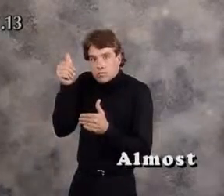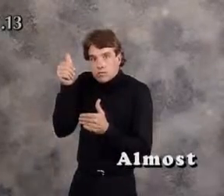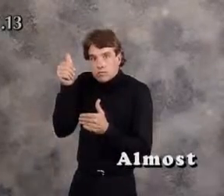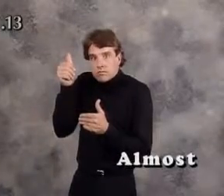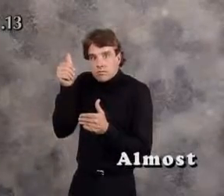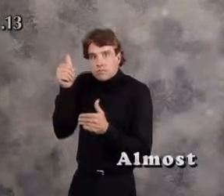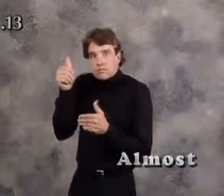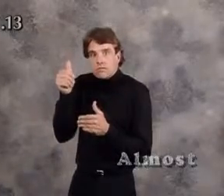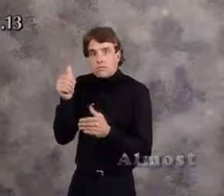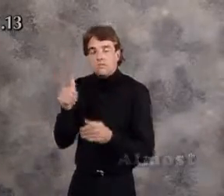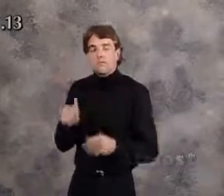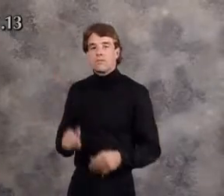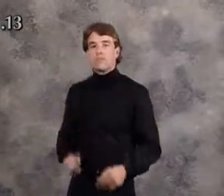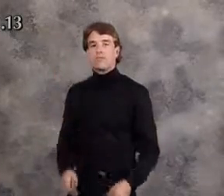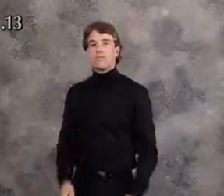Almost.